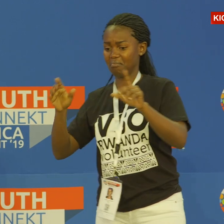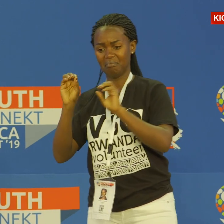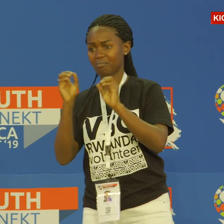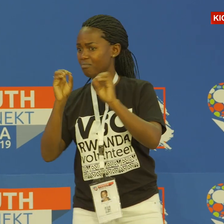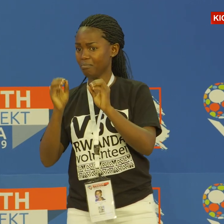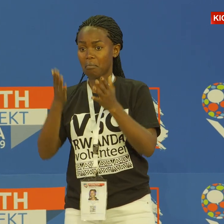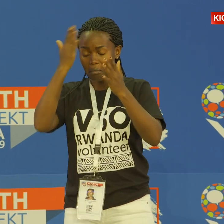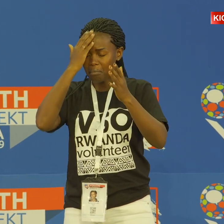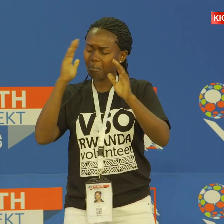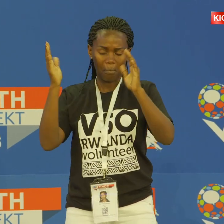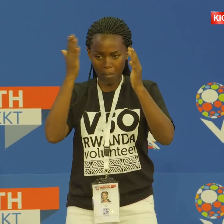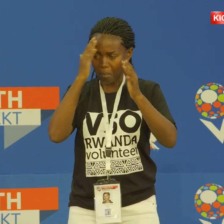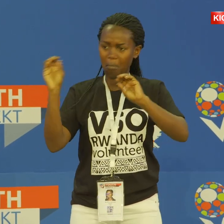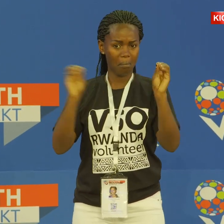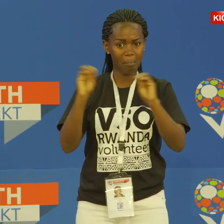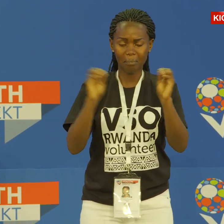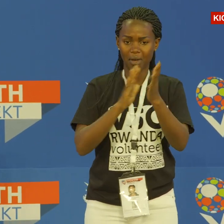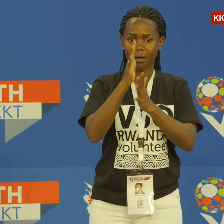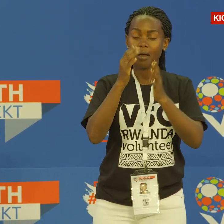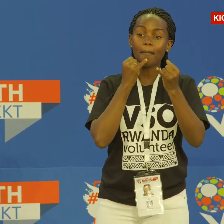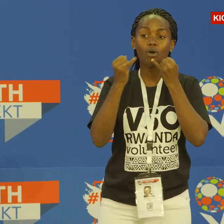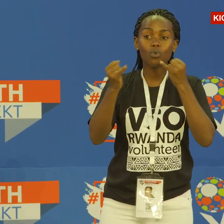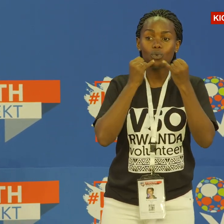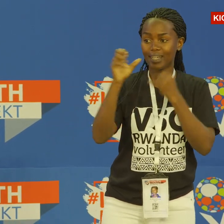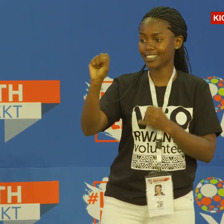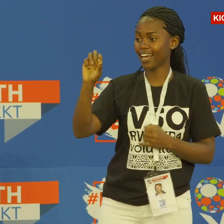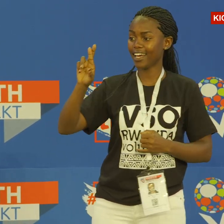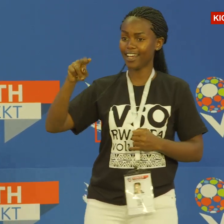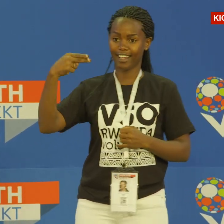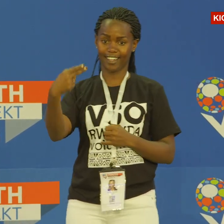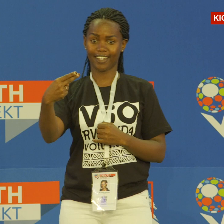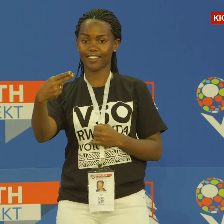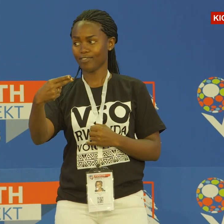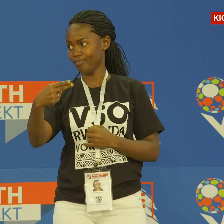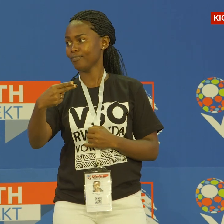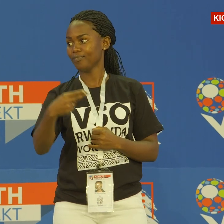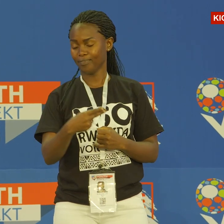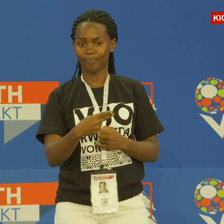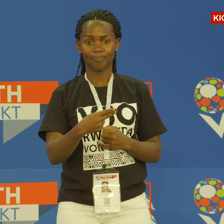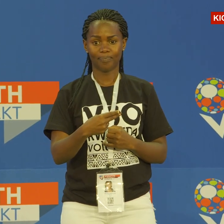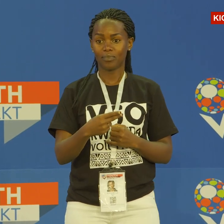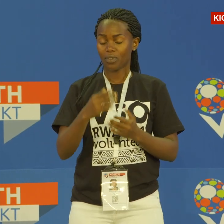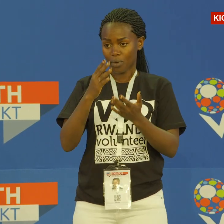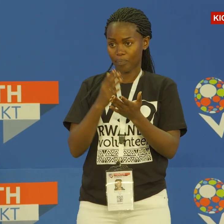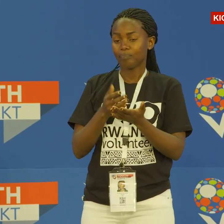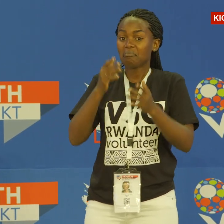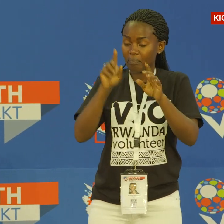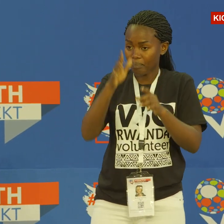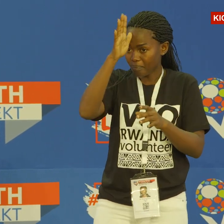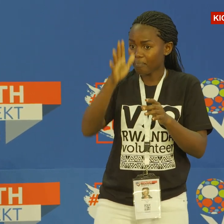because they didn't get information about sexual reproductive health. Yes, they don't get information about sexual reproductive health